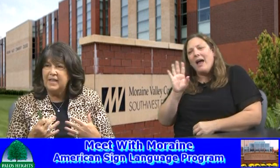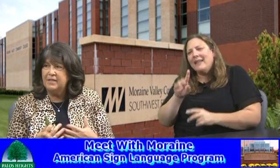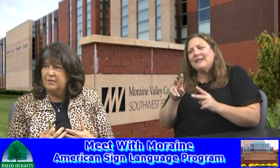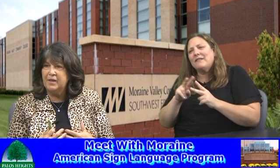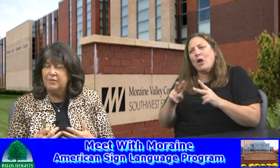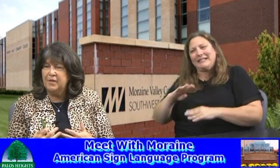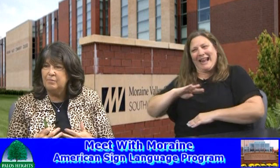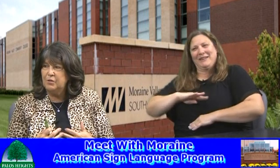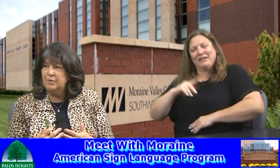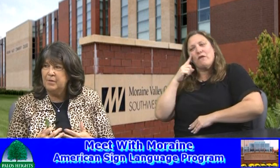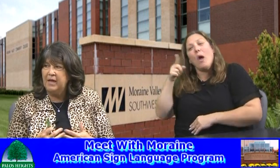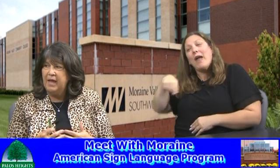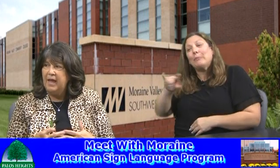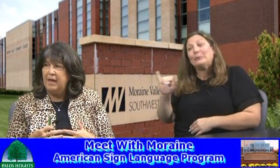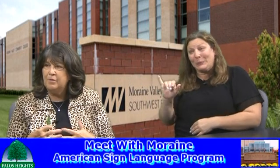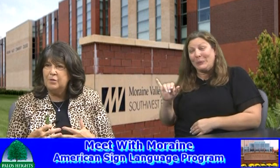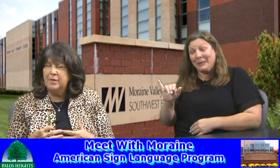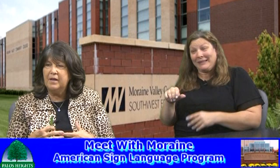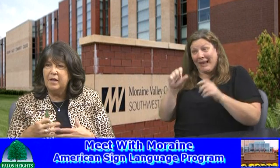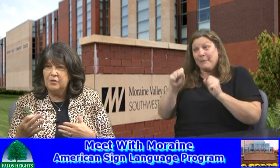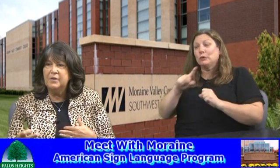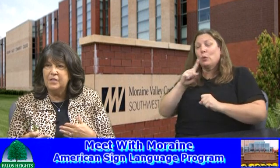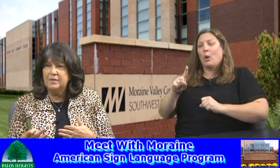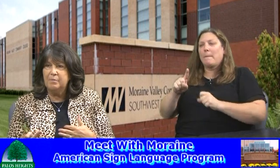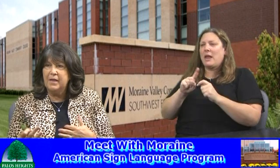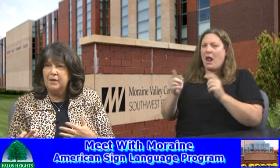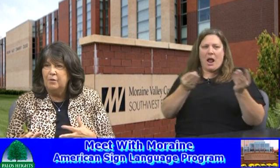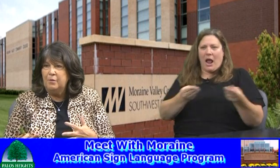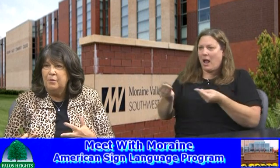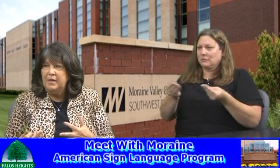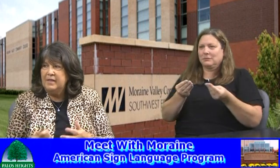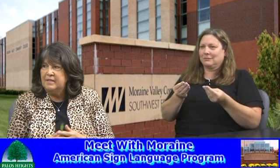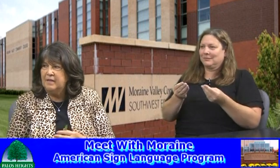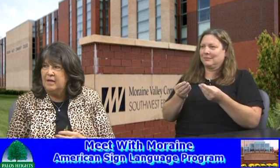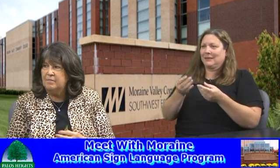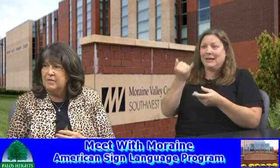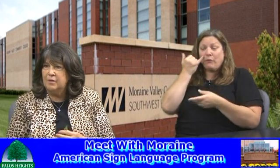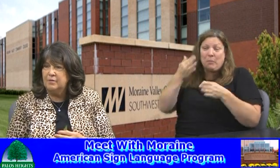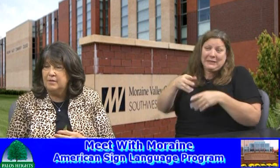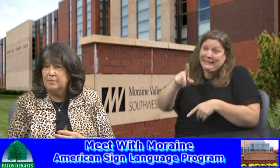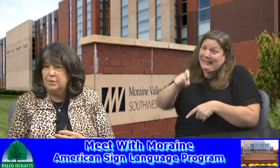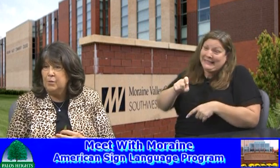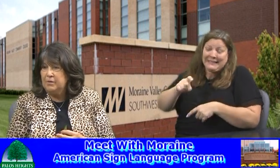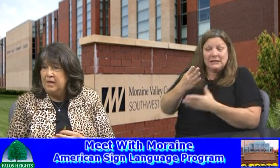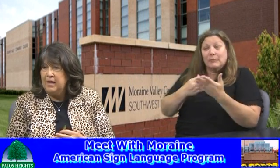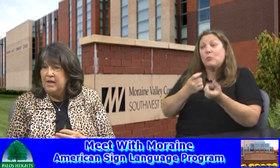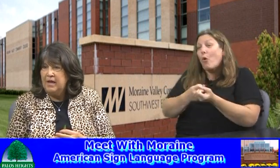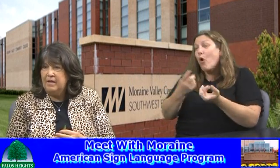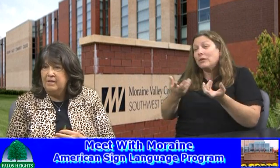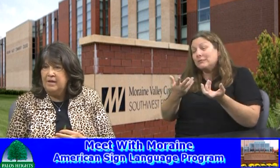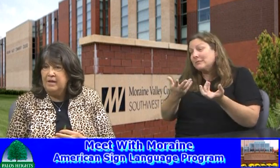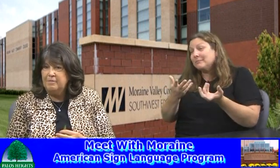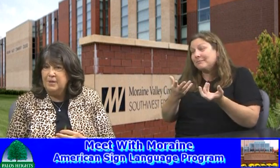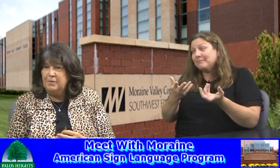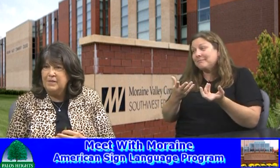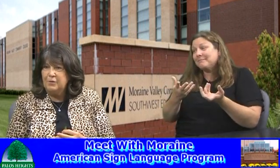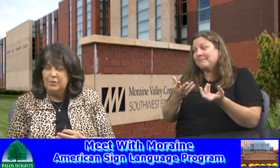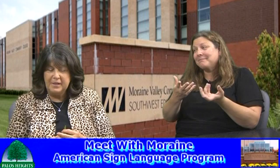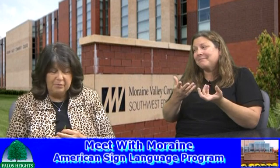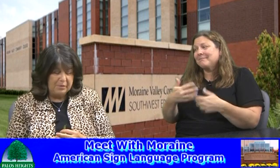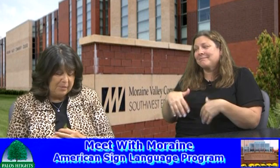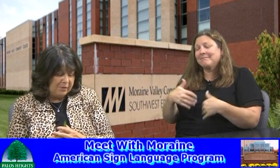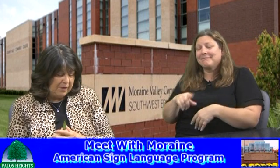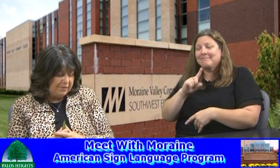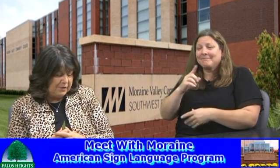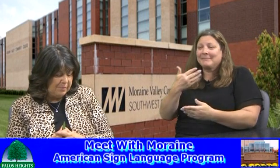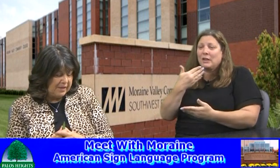very satisfying for them too, to be able to be a conduit to somebody who needs, some support. And